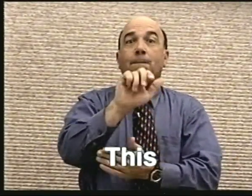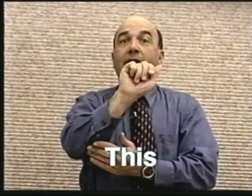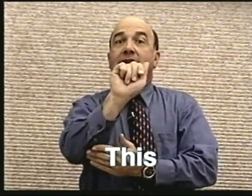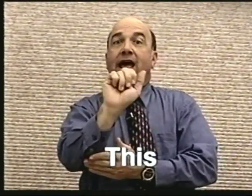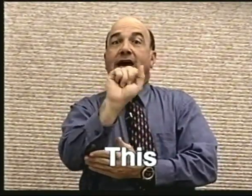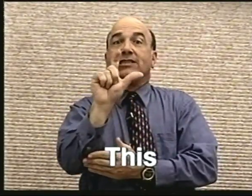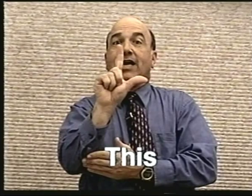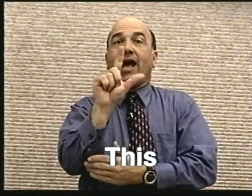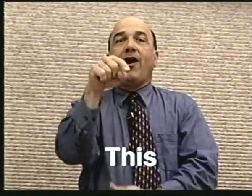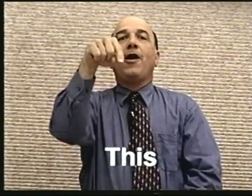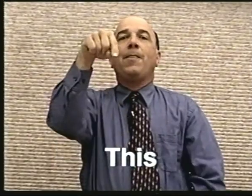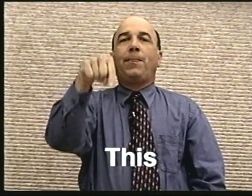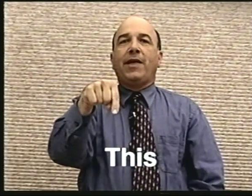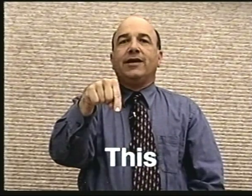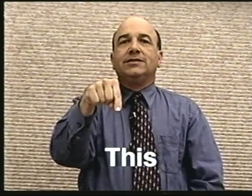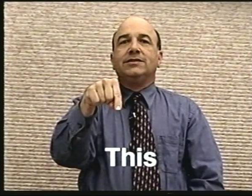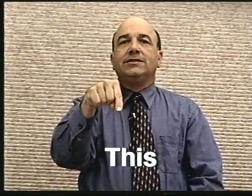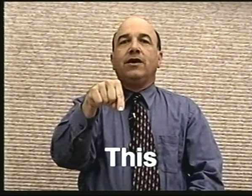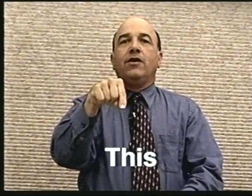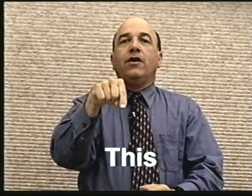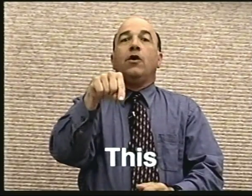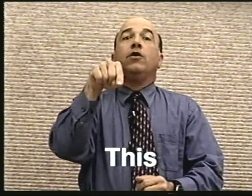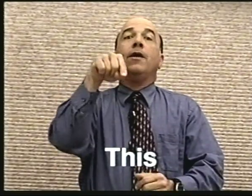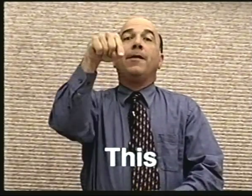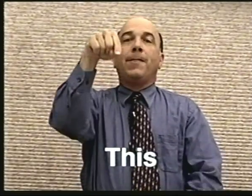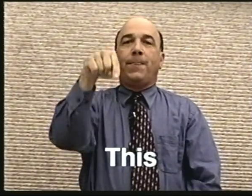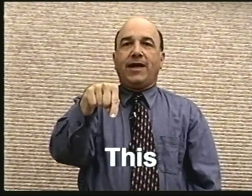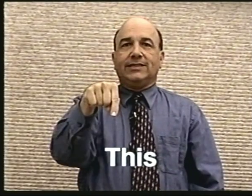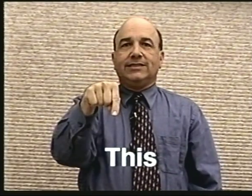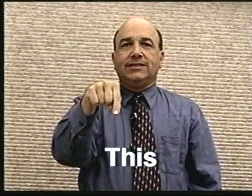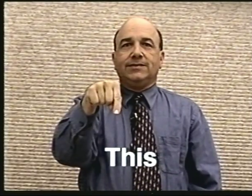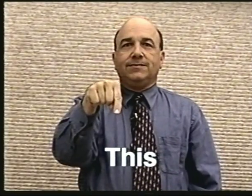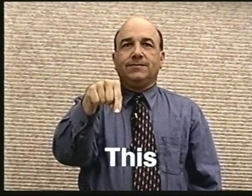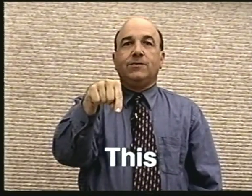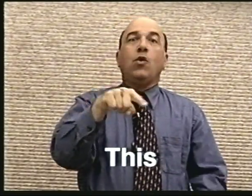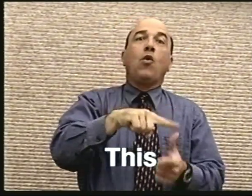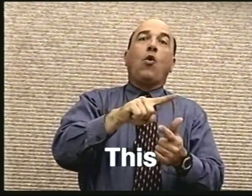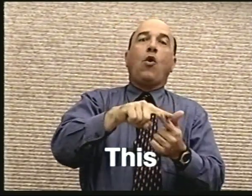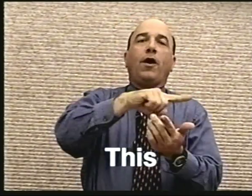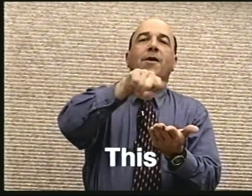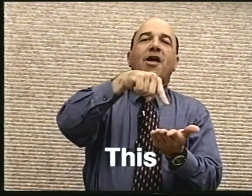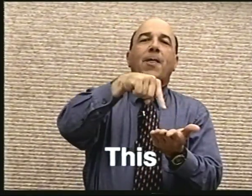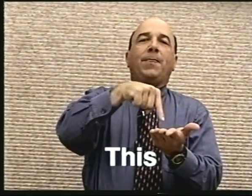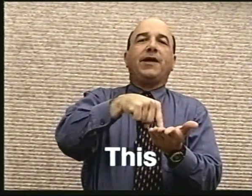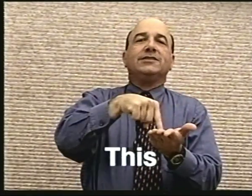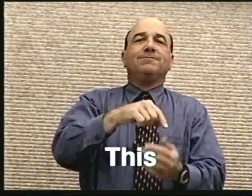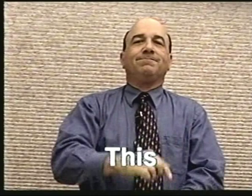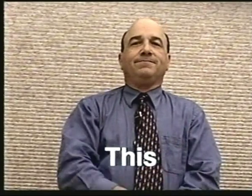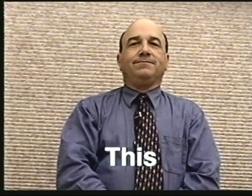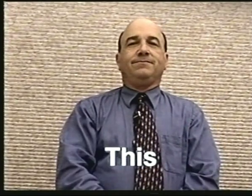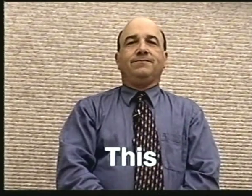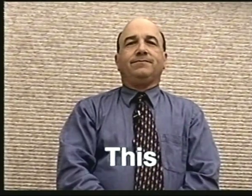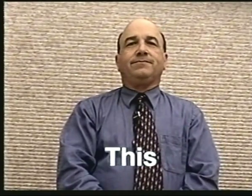Bên đây say biz, biz or biz.